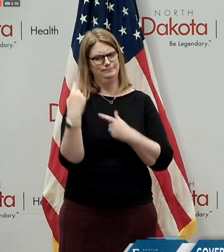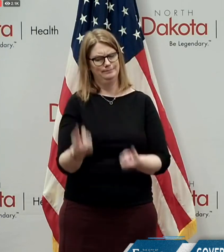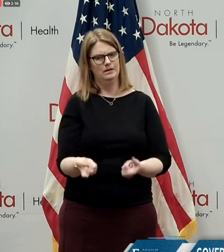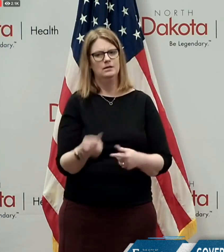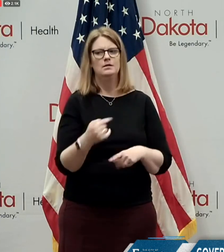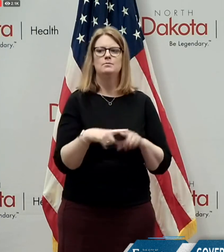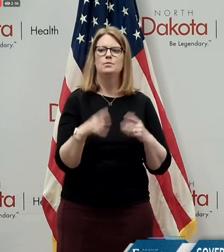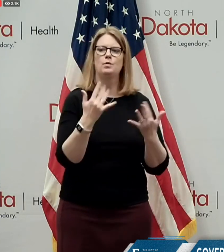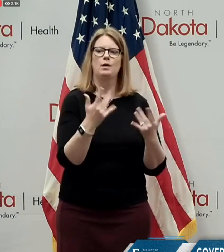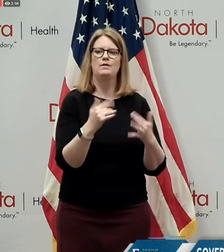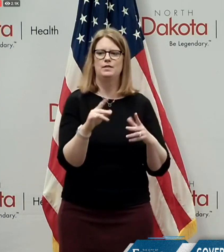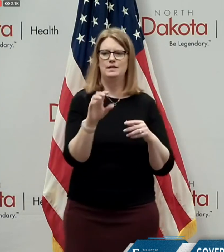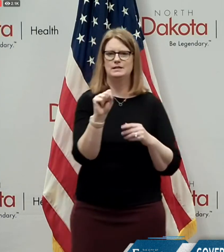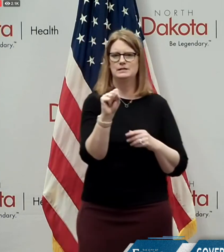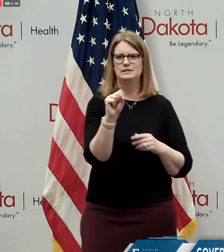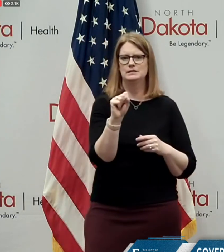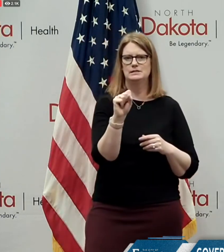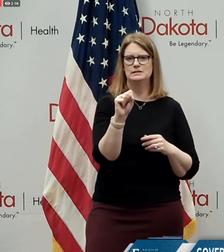on some results.